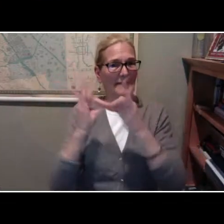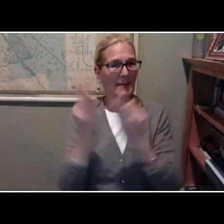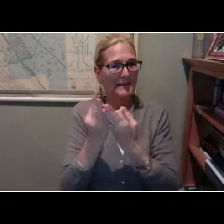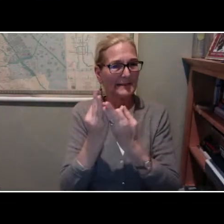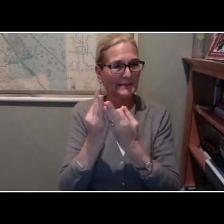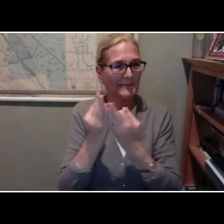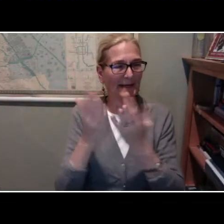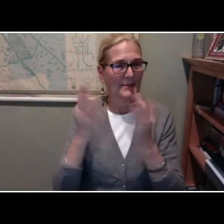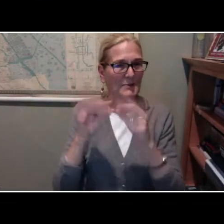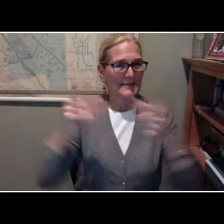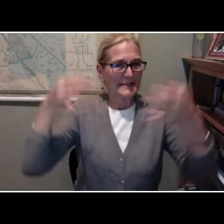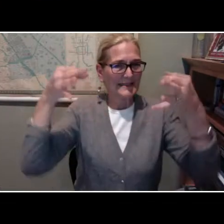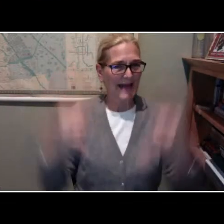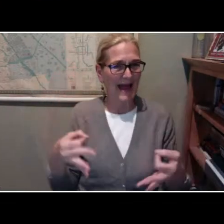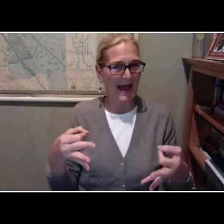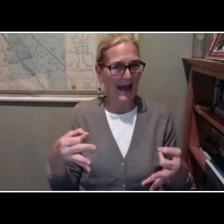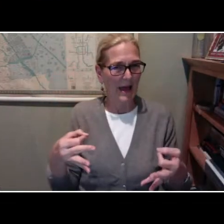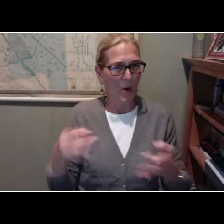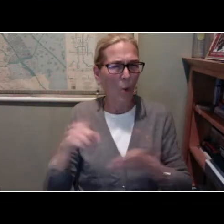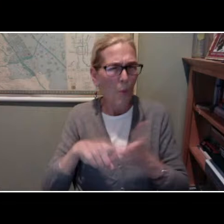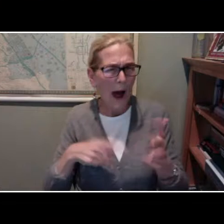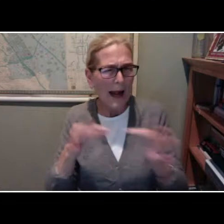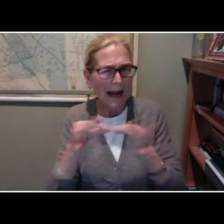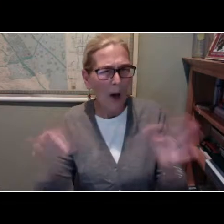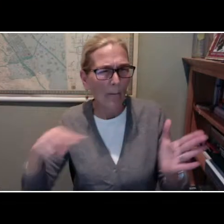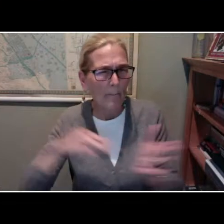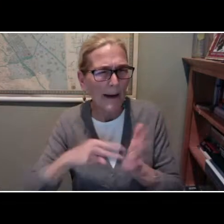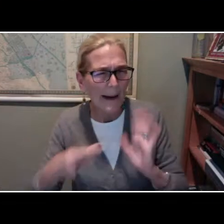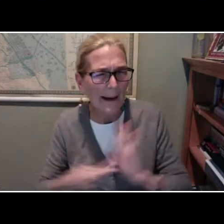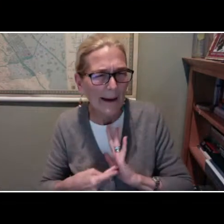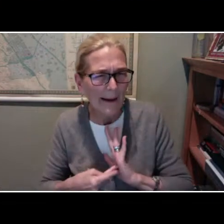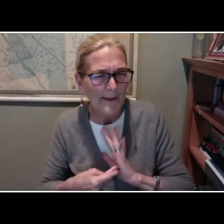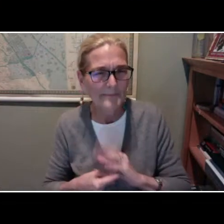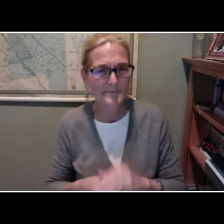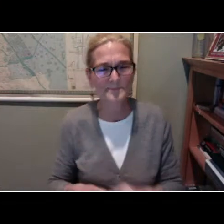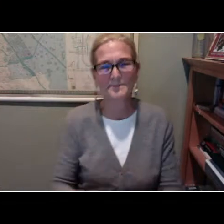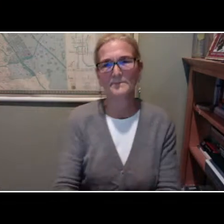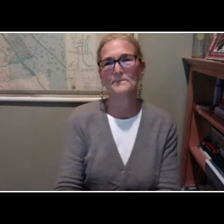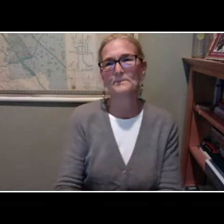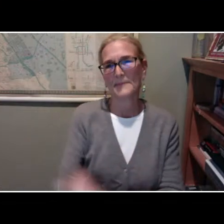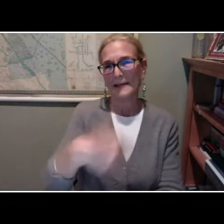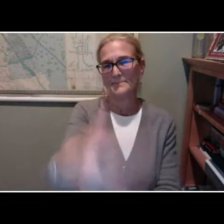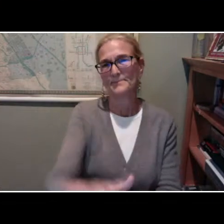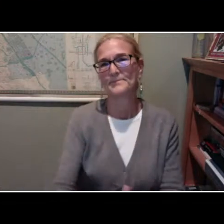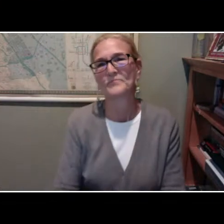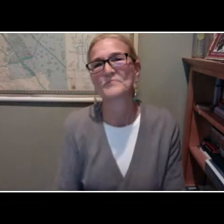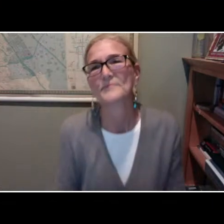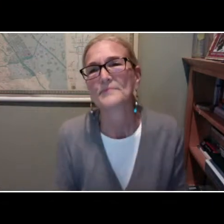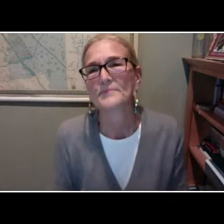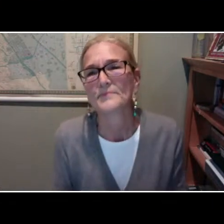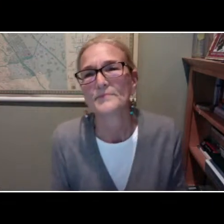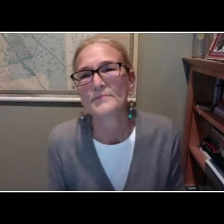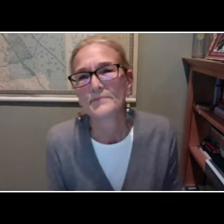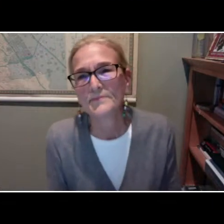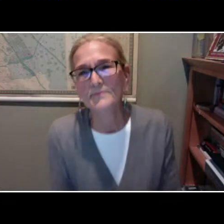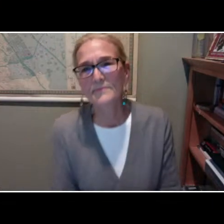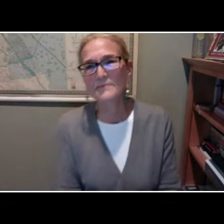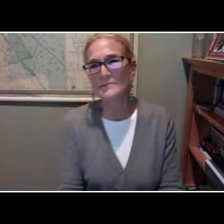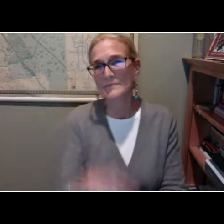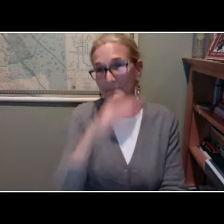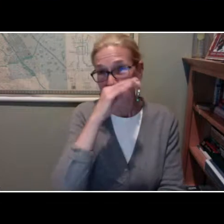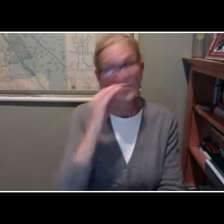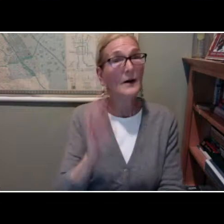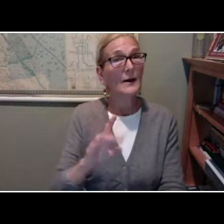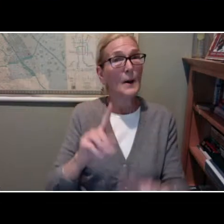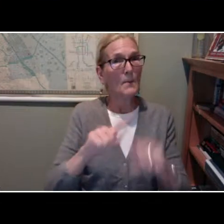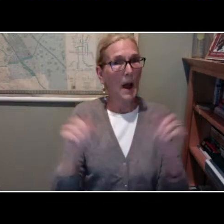language. It just leaves it neutral and up to the family to decide. What does language really mean for a deaf